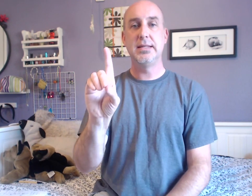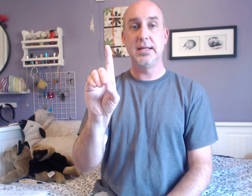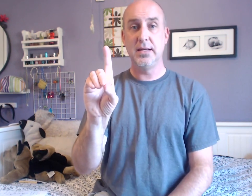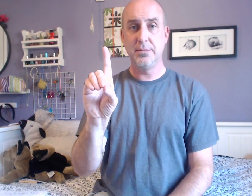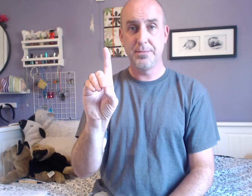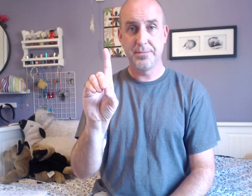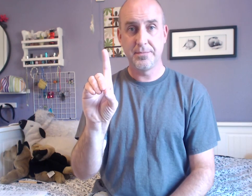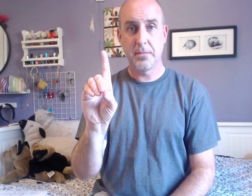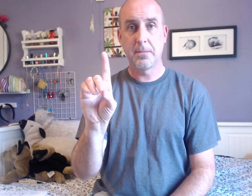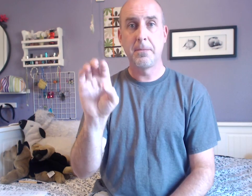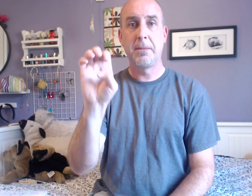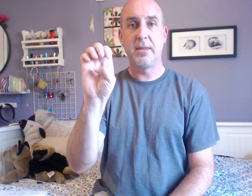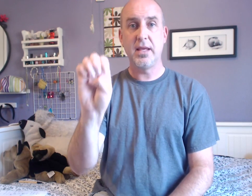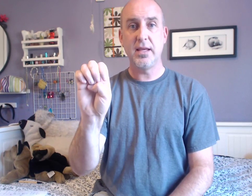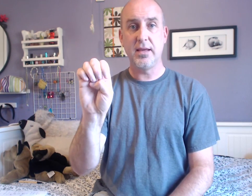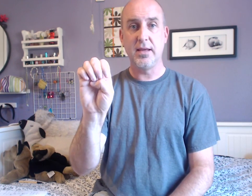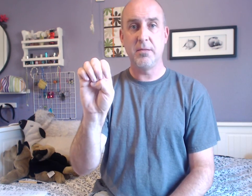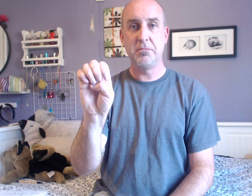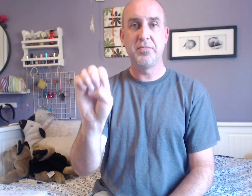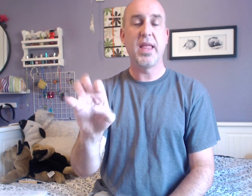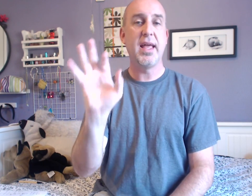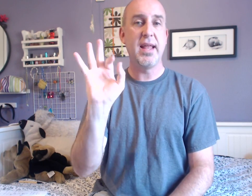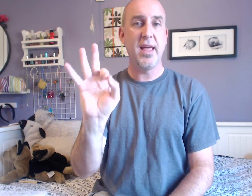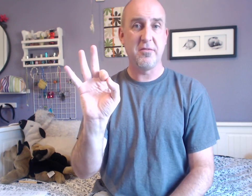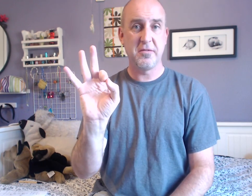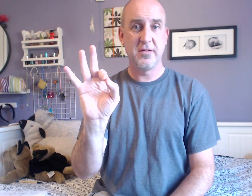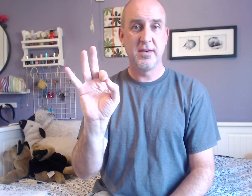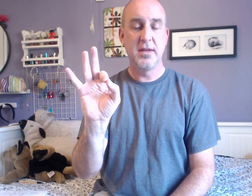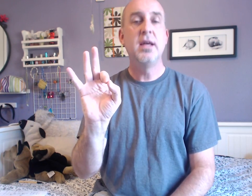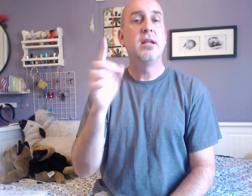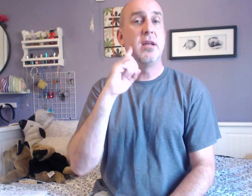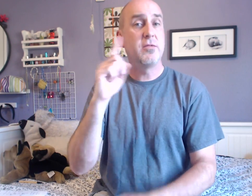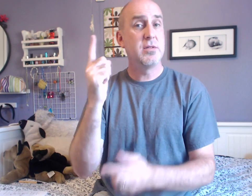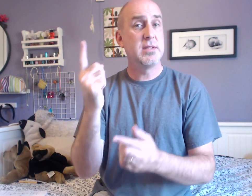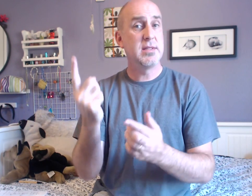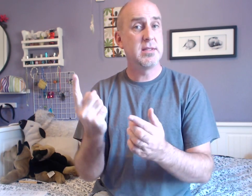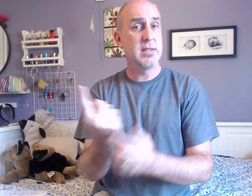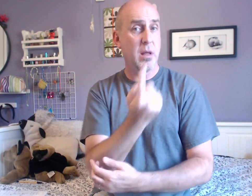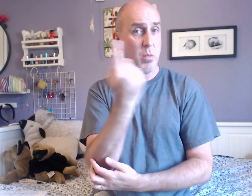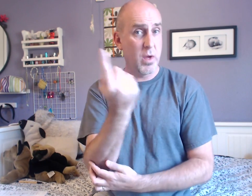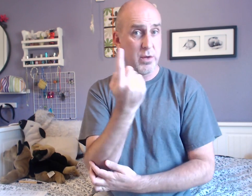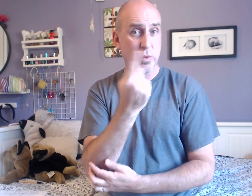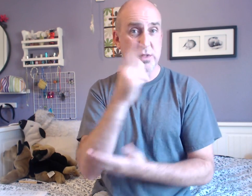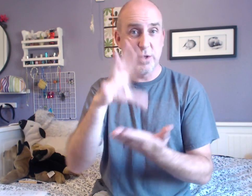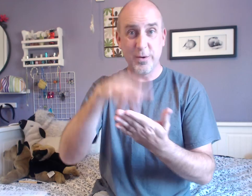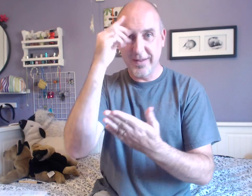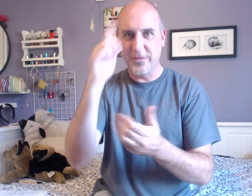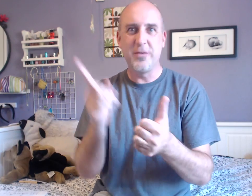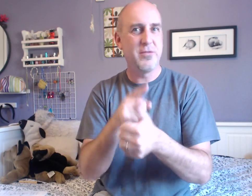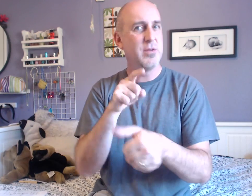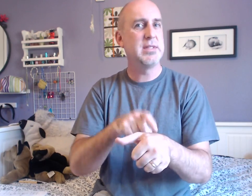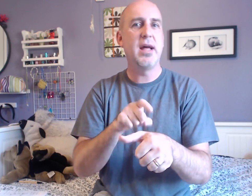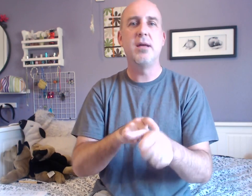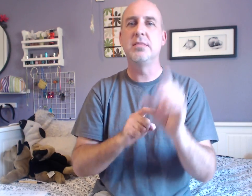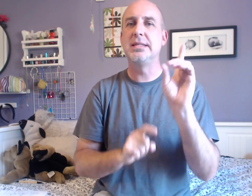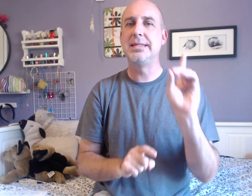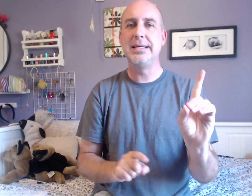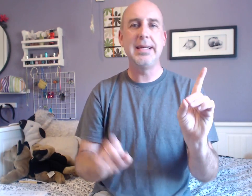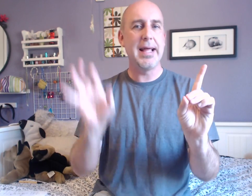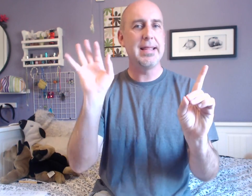D, E, and F. Now, for someone who is learning for the first time, the D and the